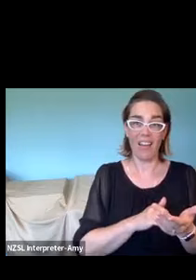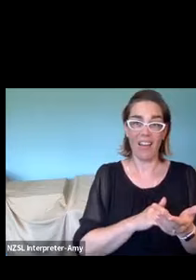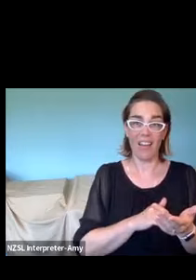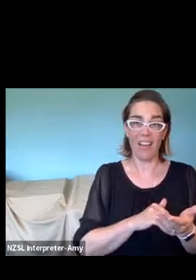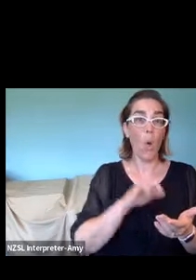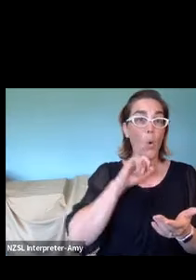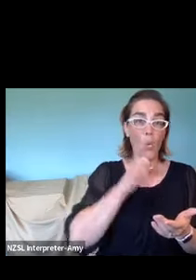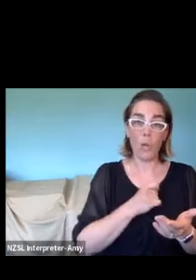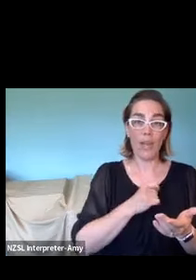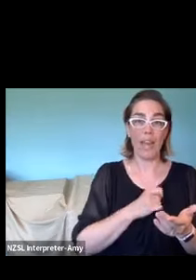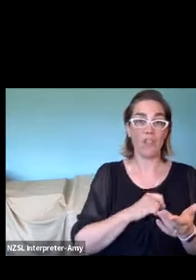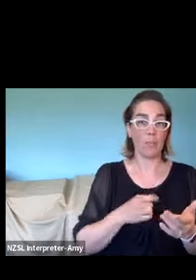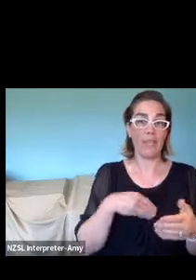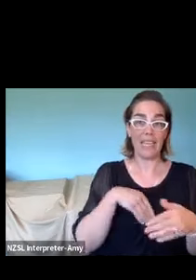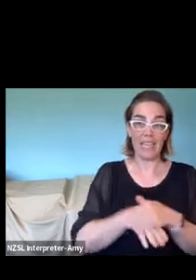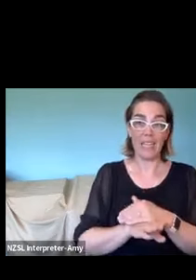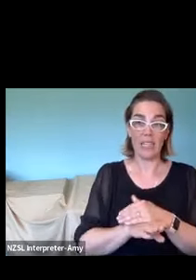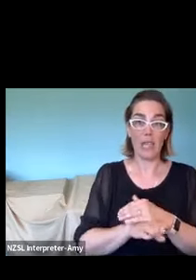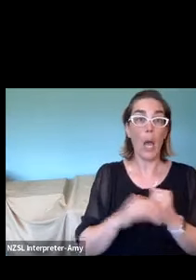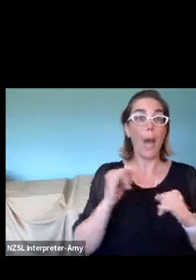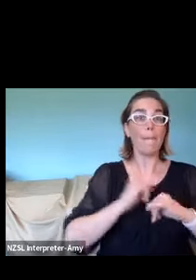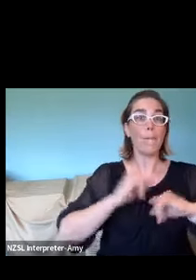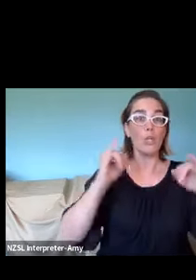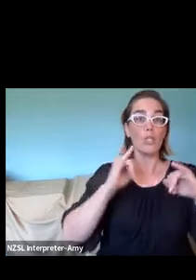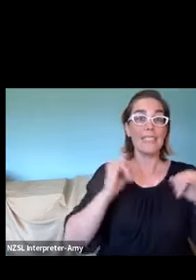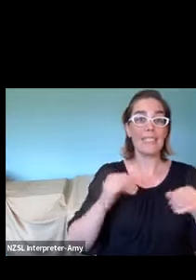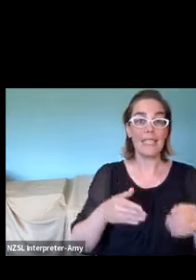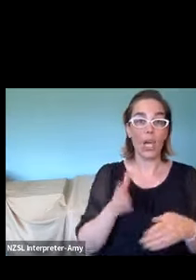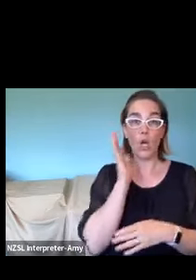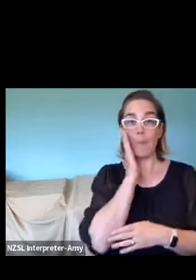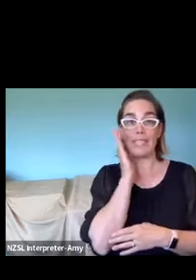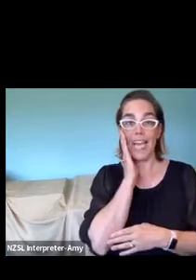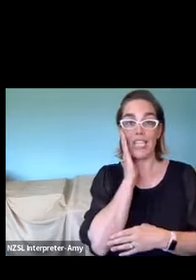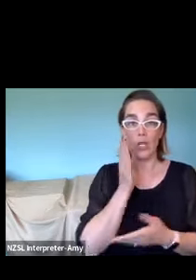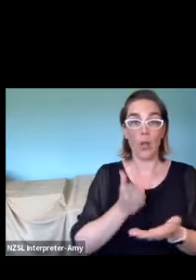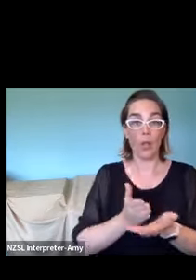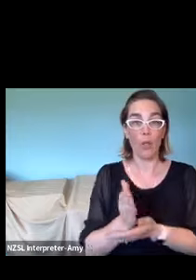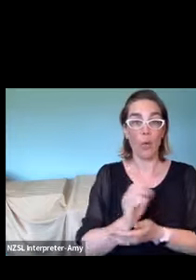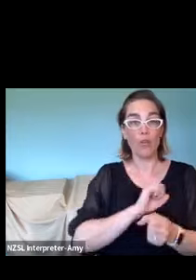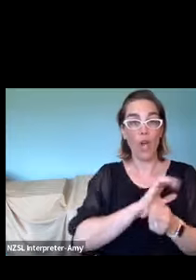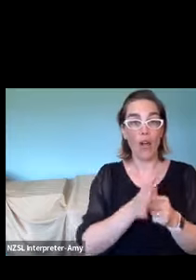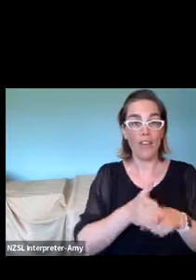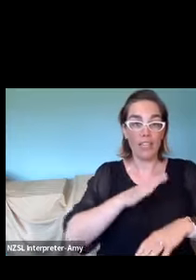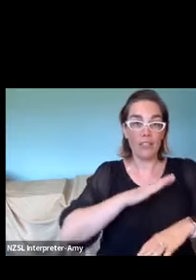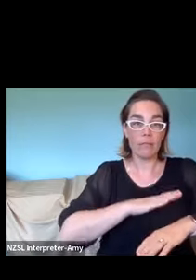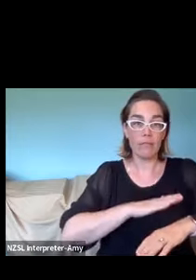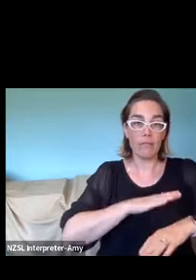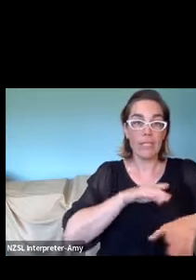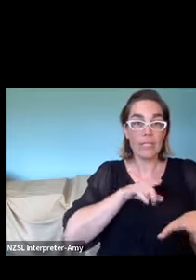accommodation, namely a motel, during the peak COVID-19 years of 2020-21.